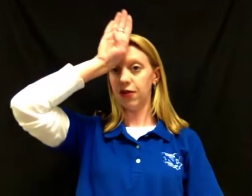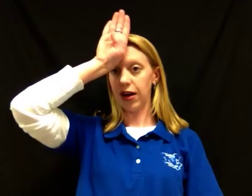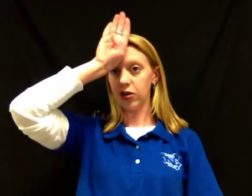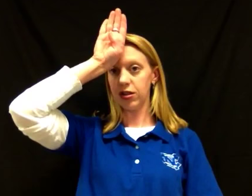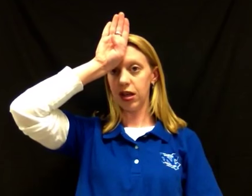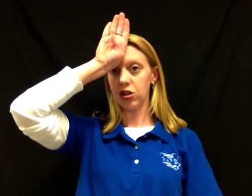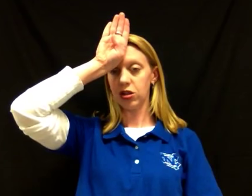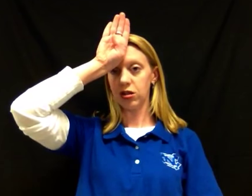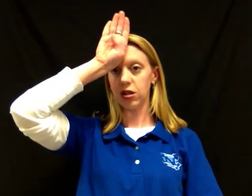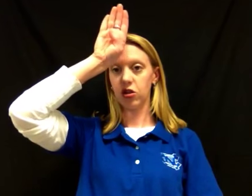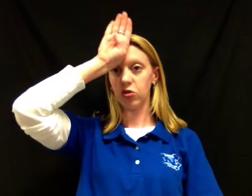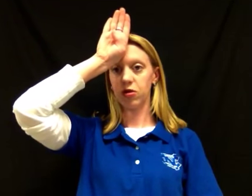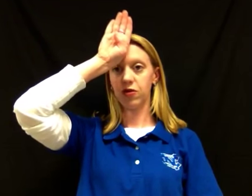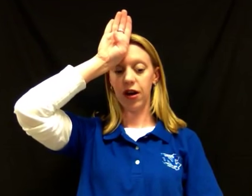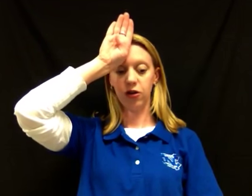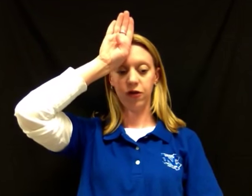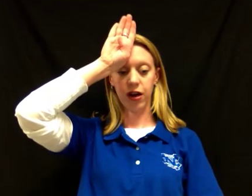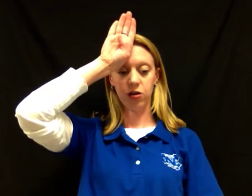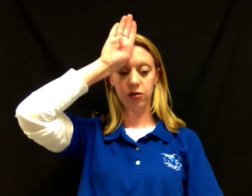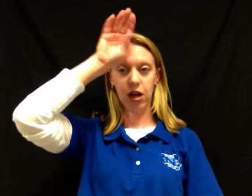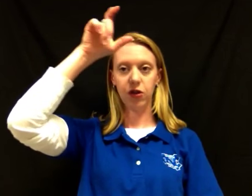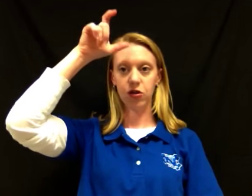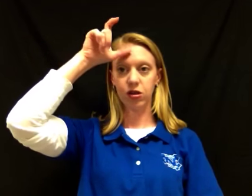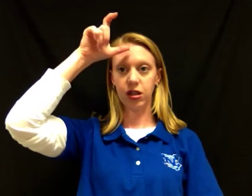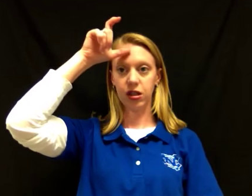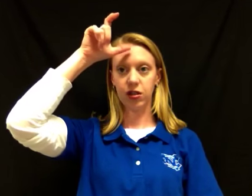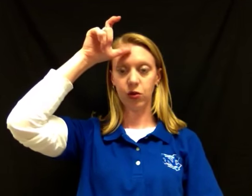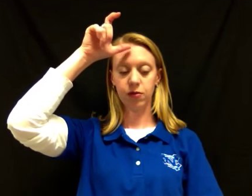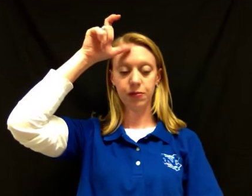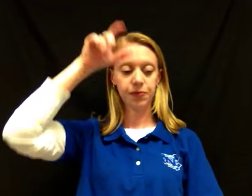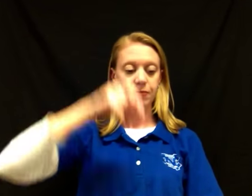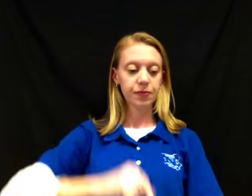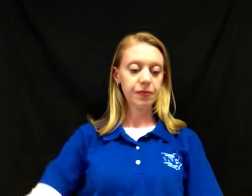Fire station, can also be firefighter. I've also seen this one.